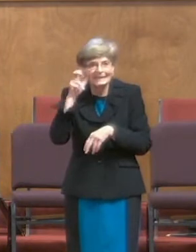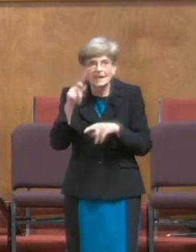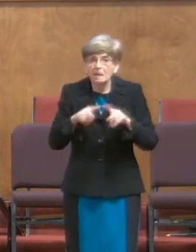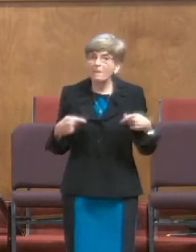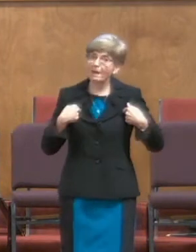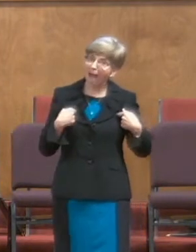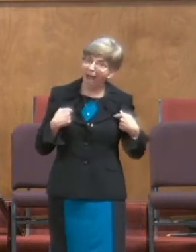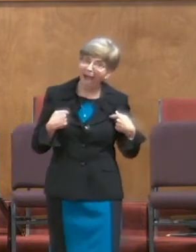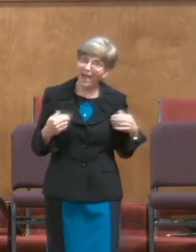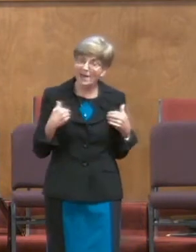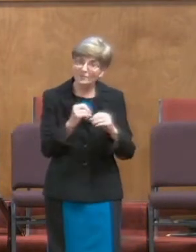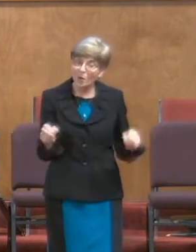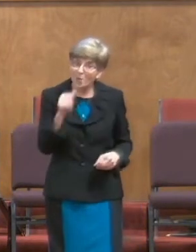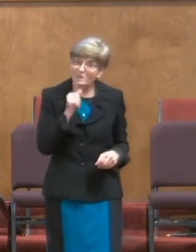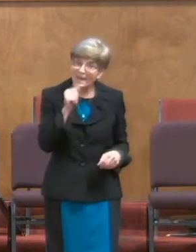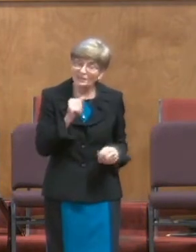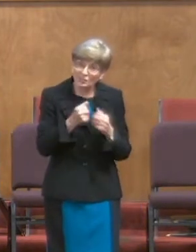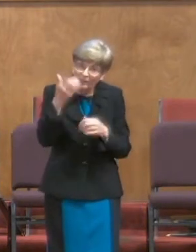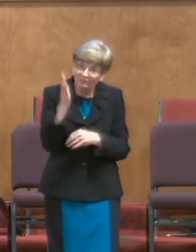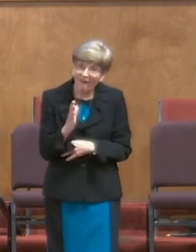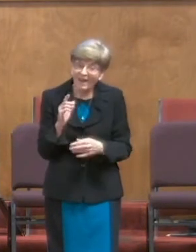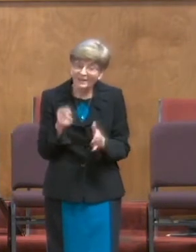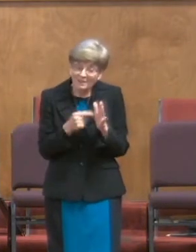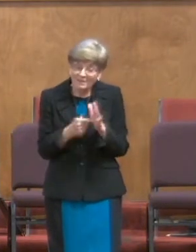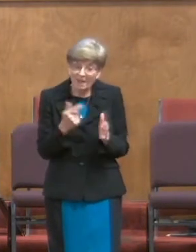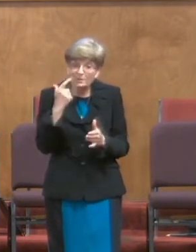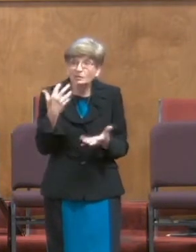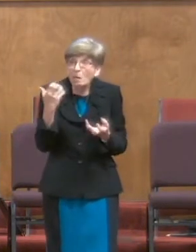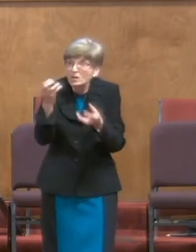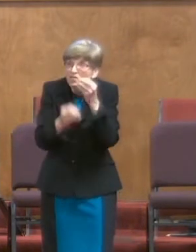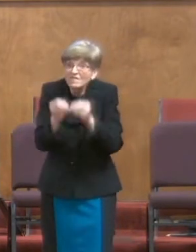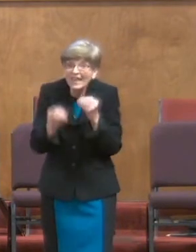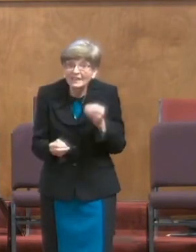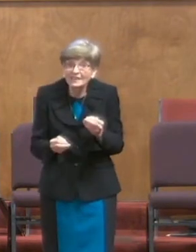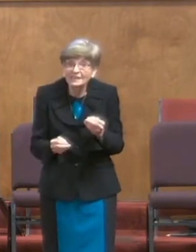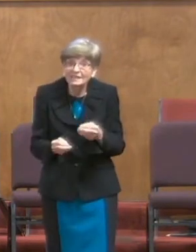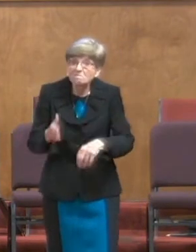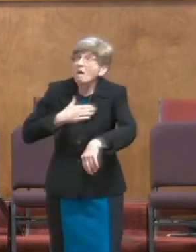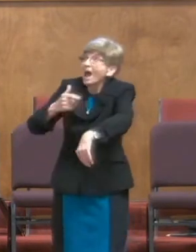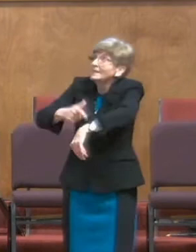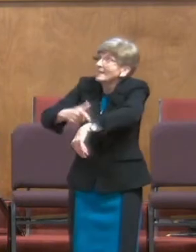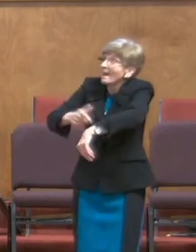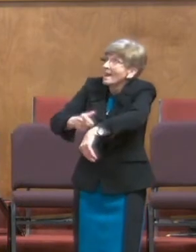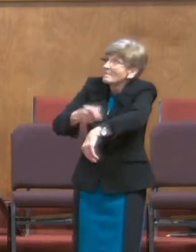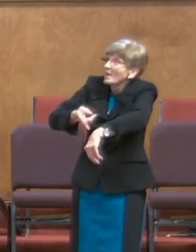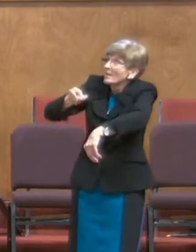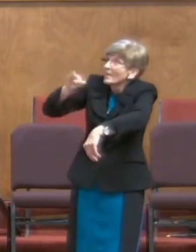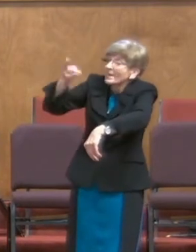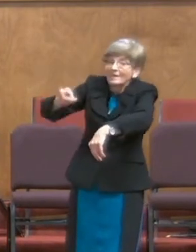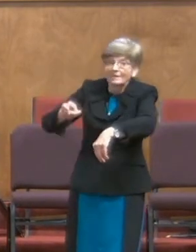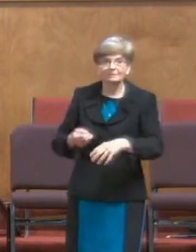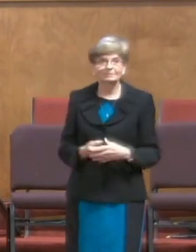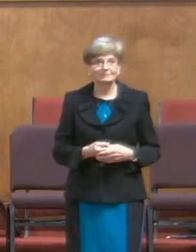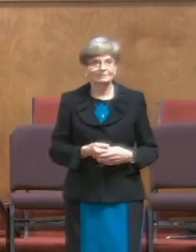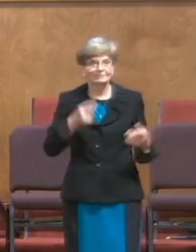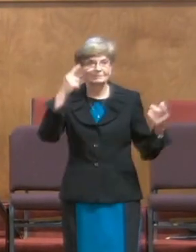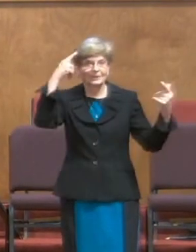And I'm impatient with God sometimes because I want to see things fixed in my timetable, not in his. Anybody ever been